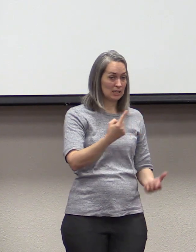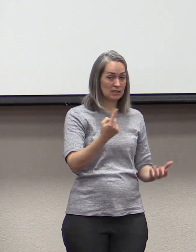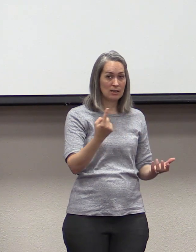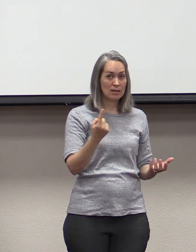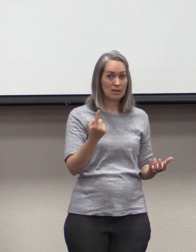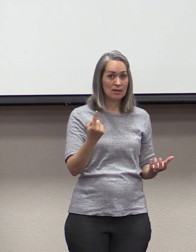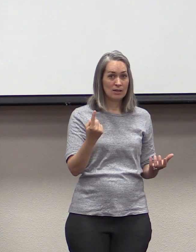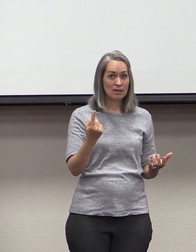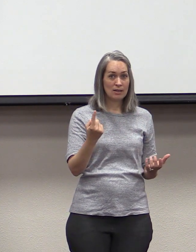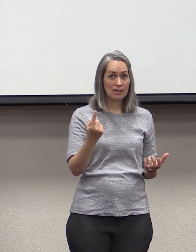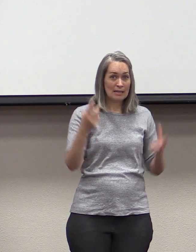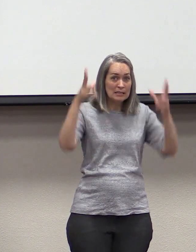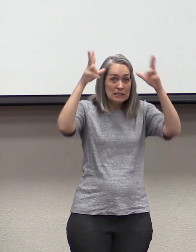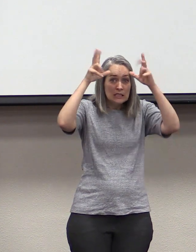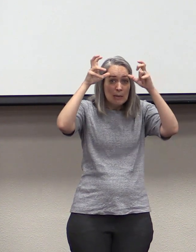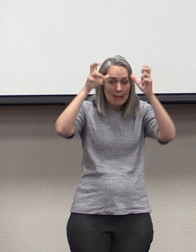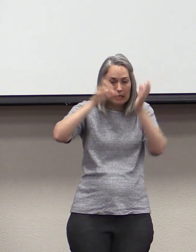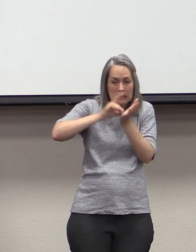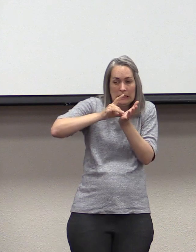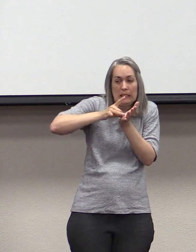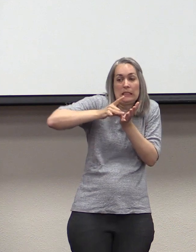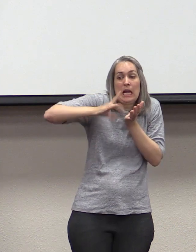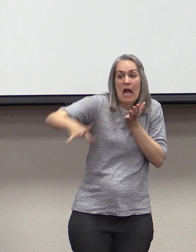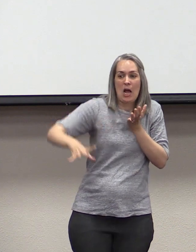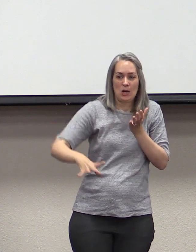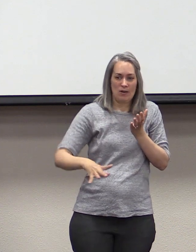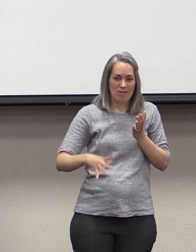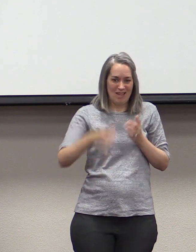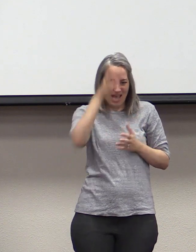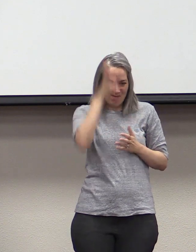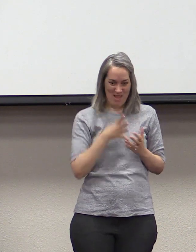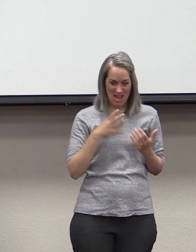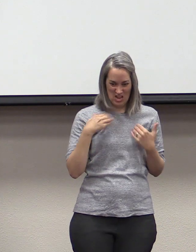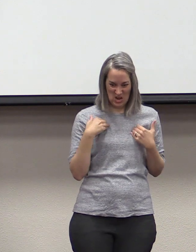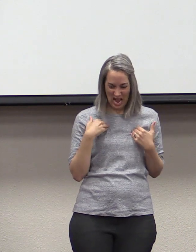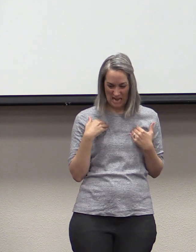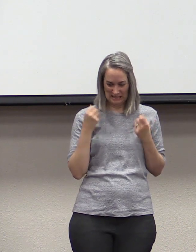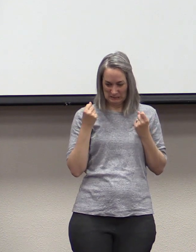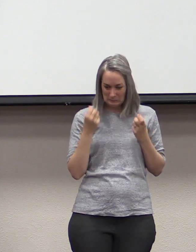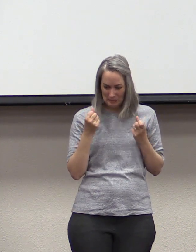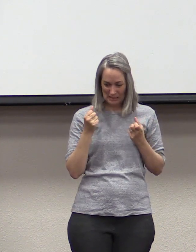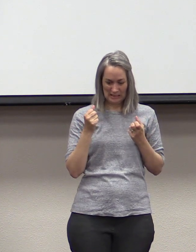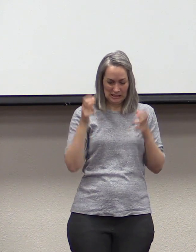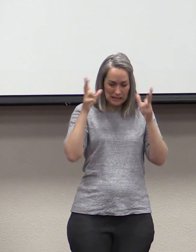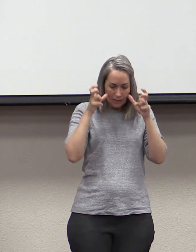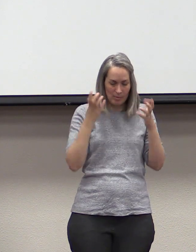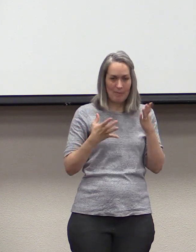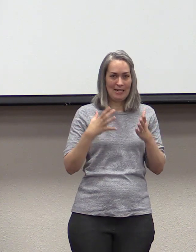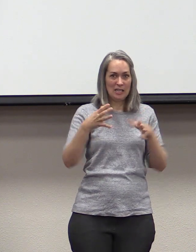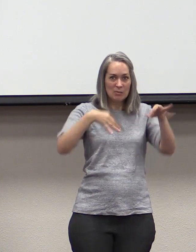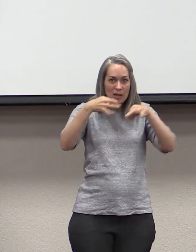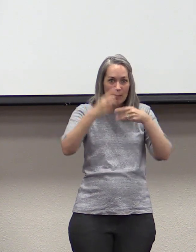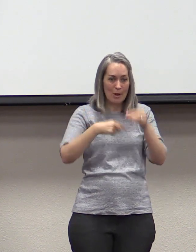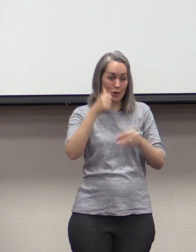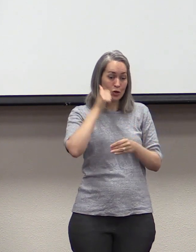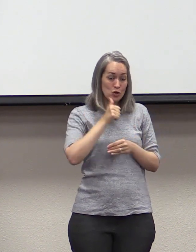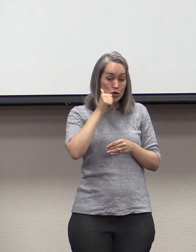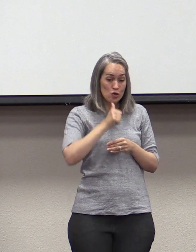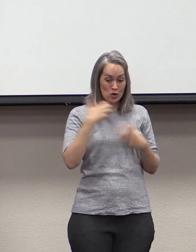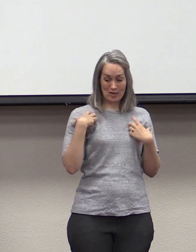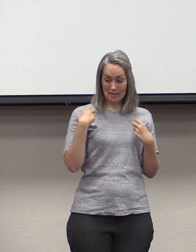the demons out of the demoniac? Would they tell about the girl who was healed? Would they tell